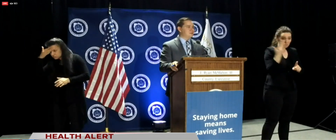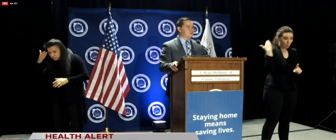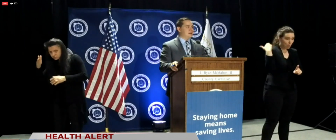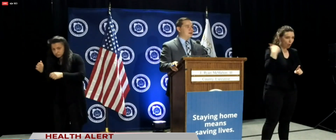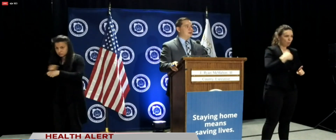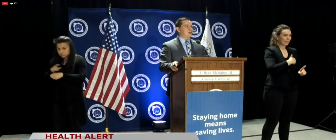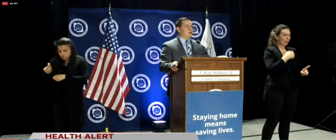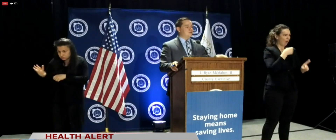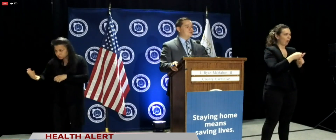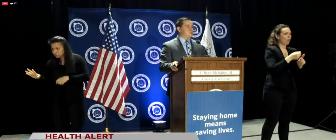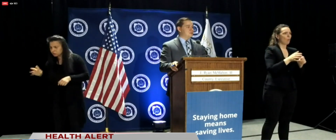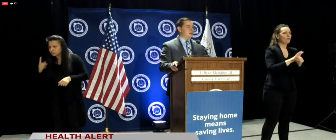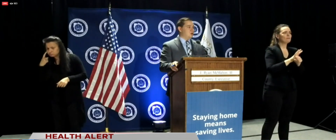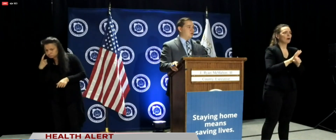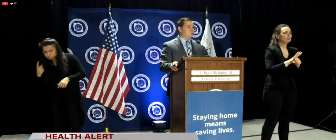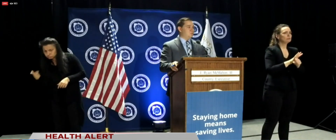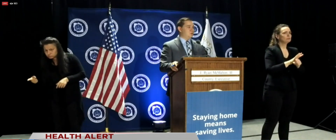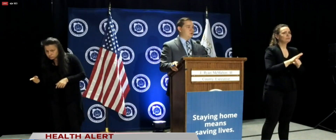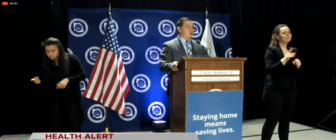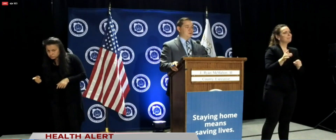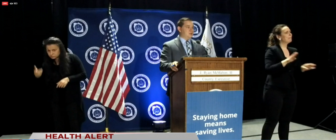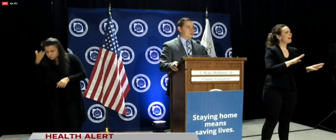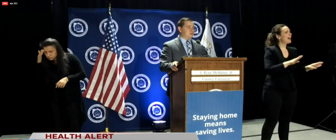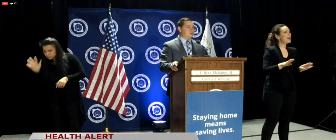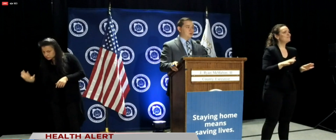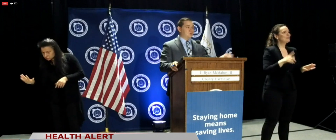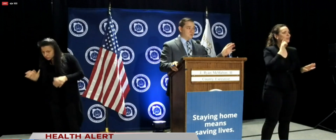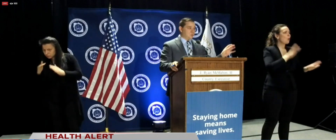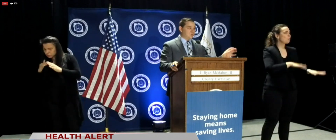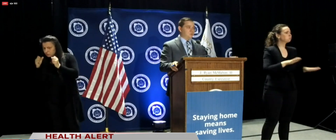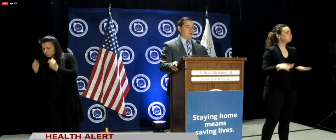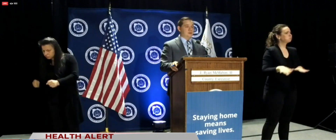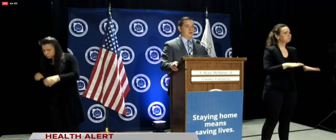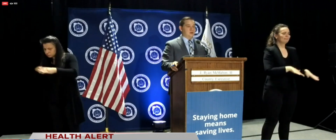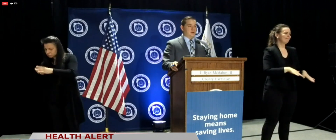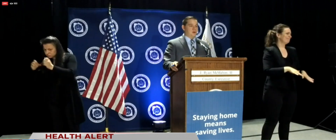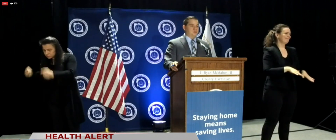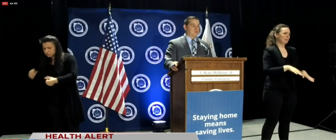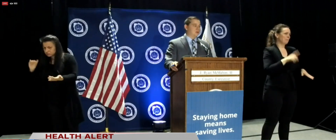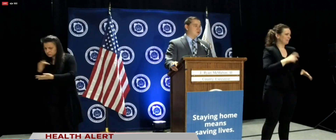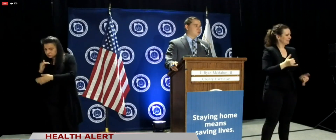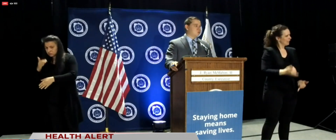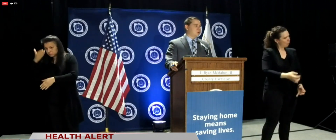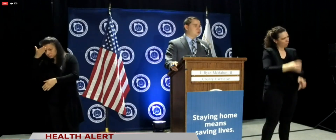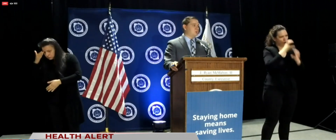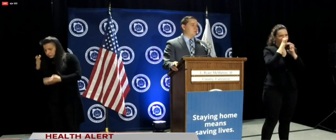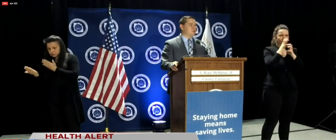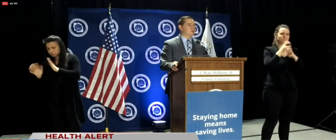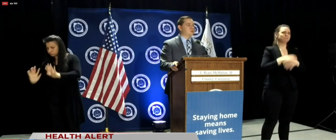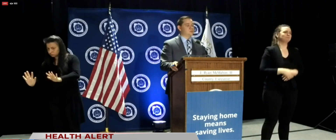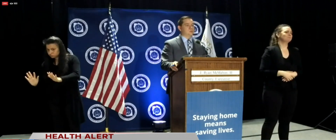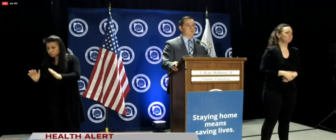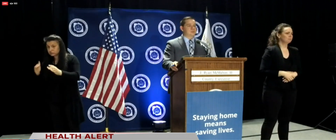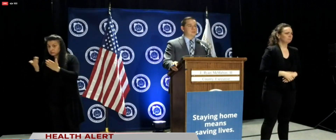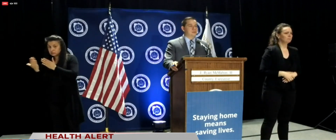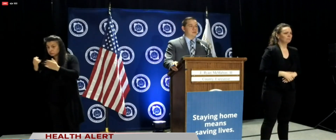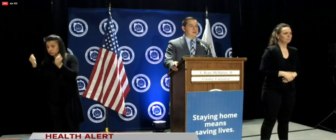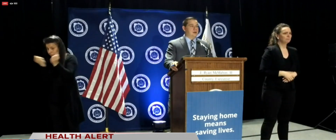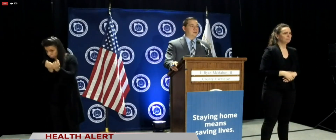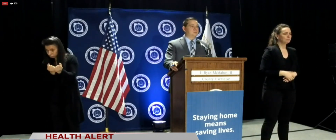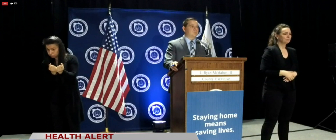positive cases yet. If you're sick, stay home. If your kid's sick, don't go to school, right? We took care of school, right? We shut down